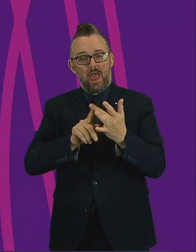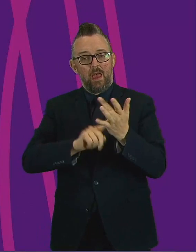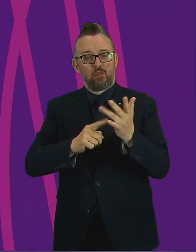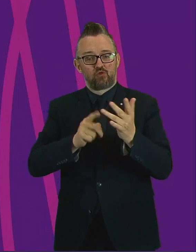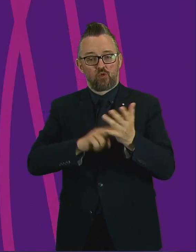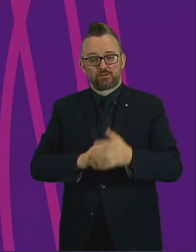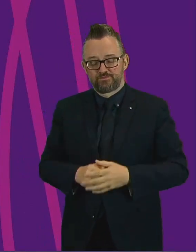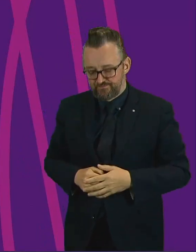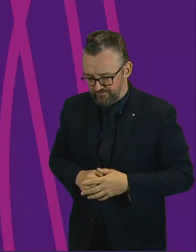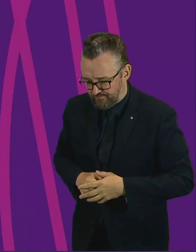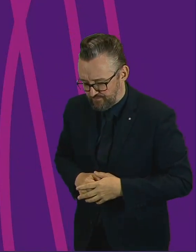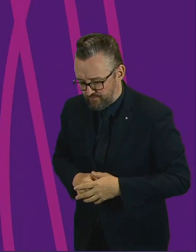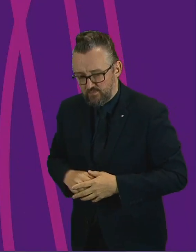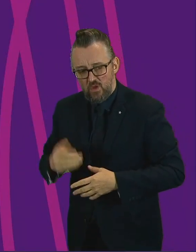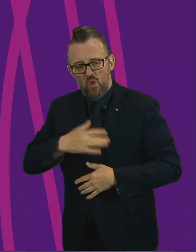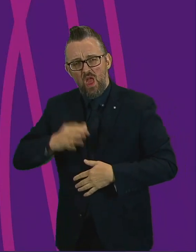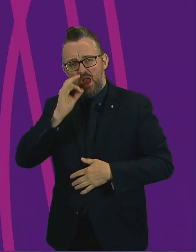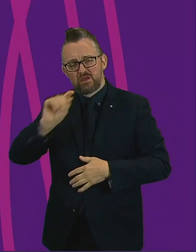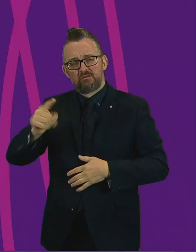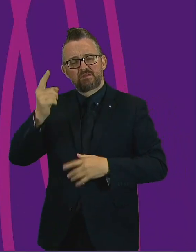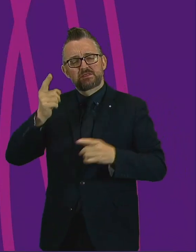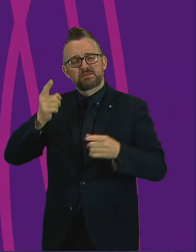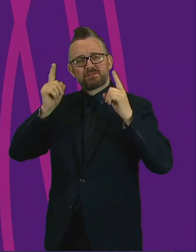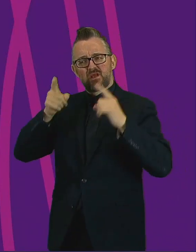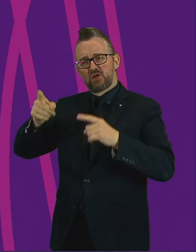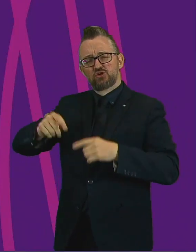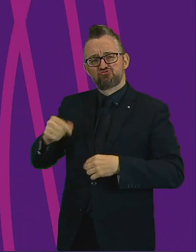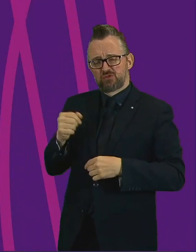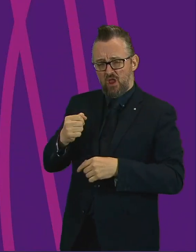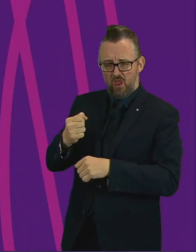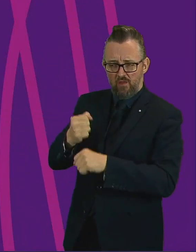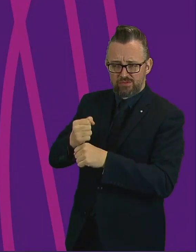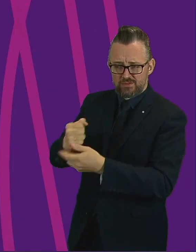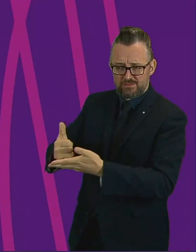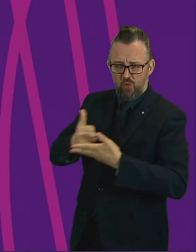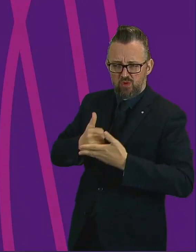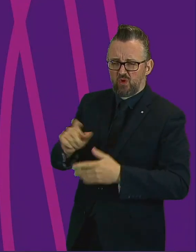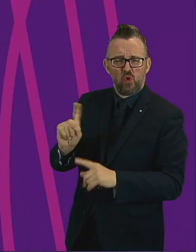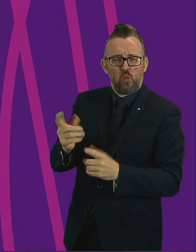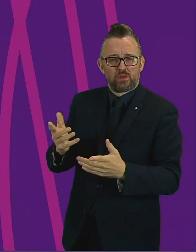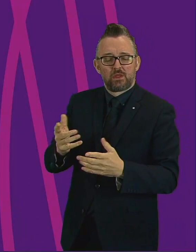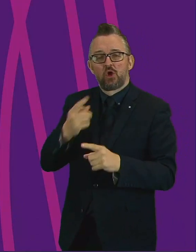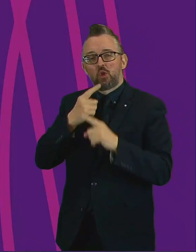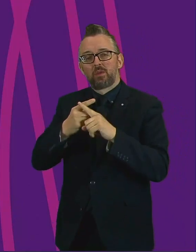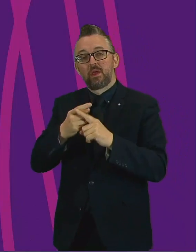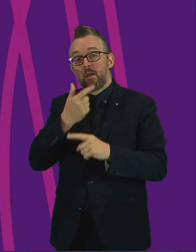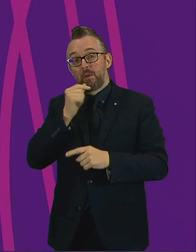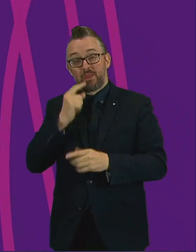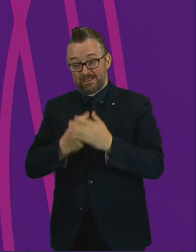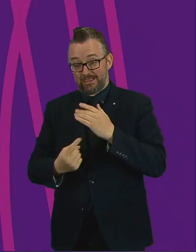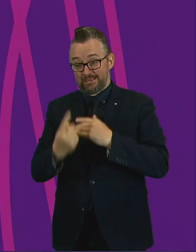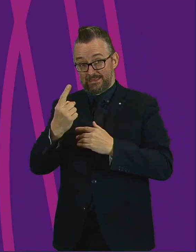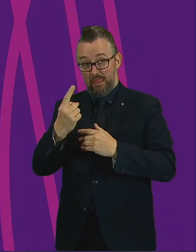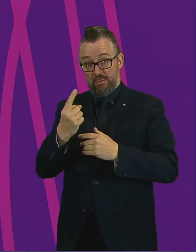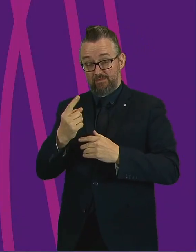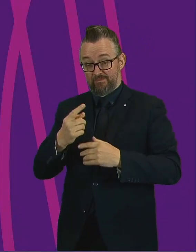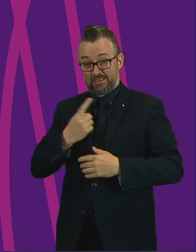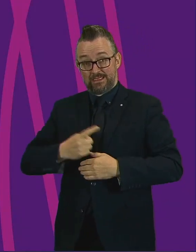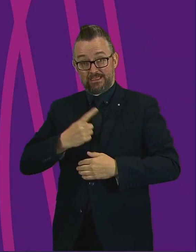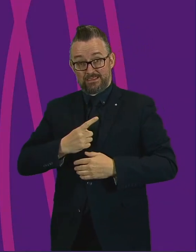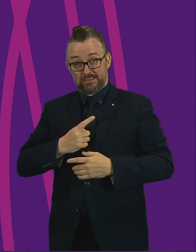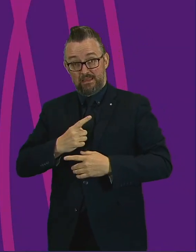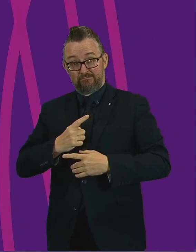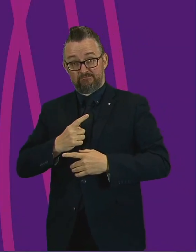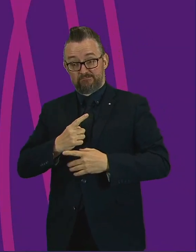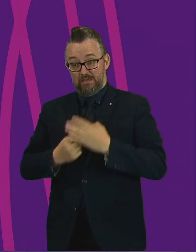To ask the First Minister what support the Scottish Government plans to offer self-isolating people under the NHS Test and